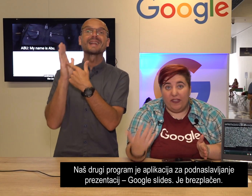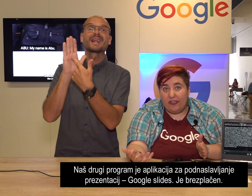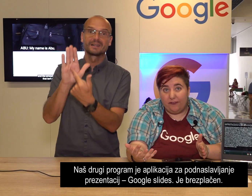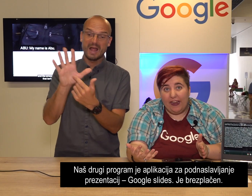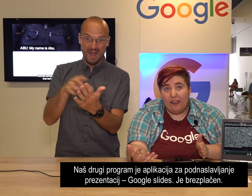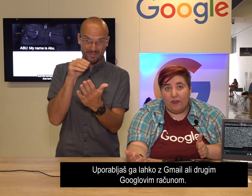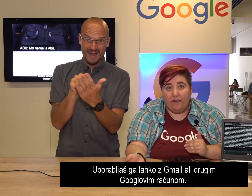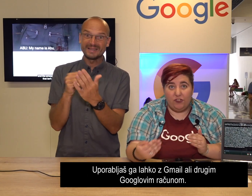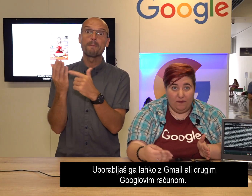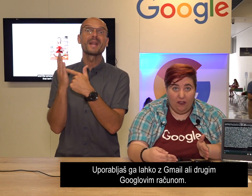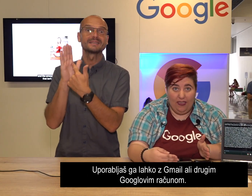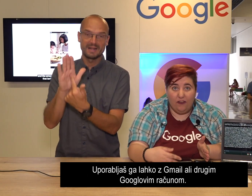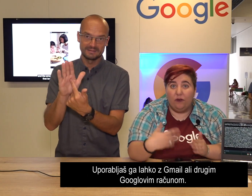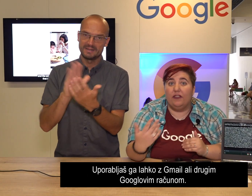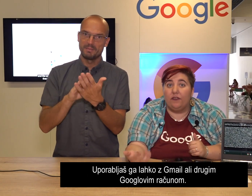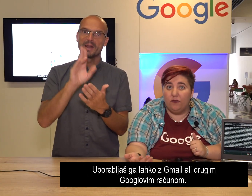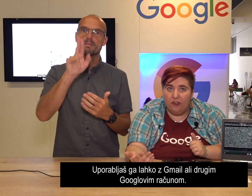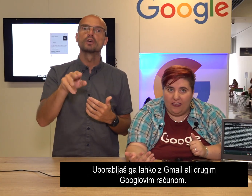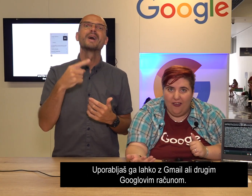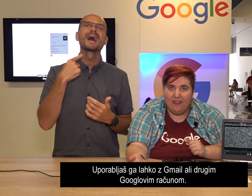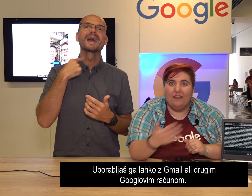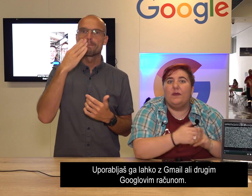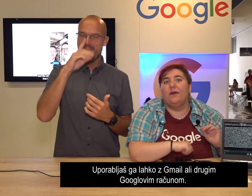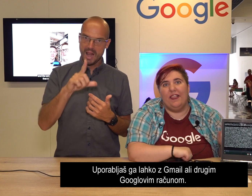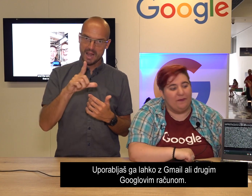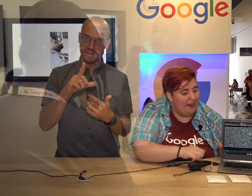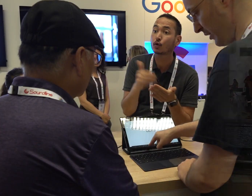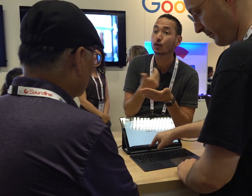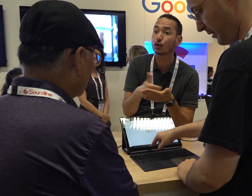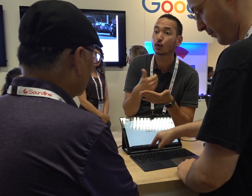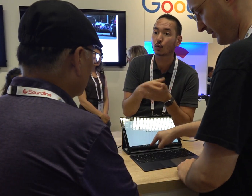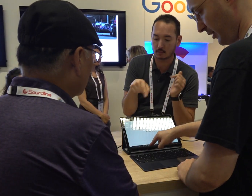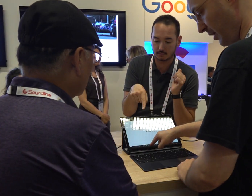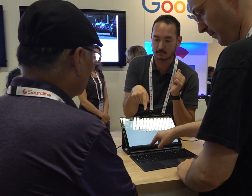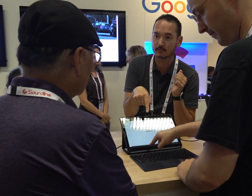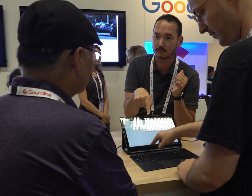It's completely free if you have a Gmail account or another Google account. Let me pull that up for you.